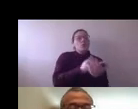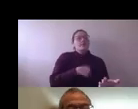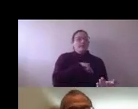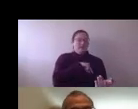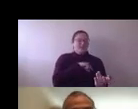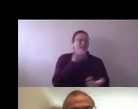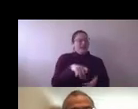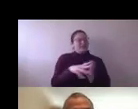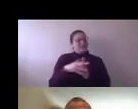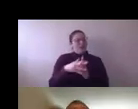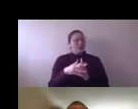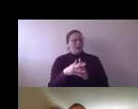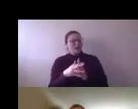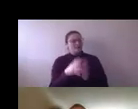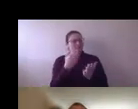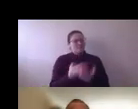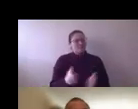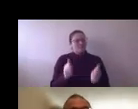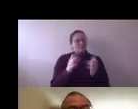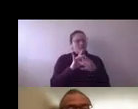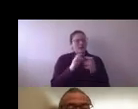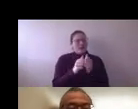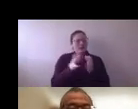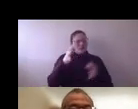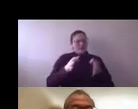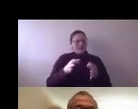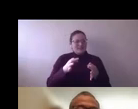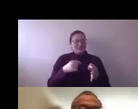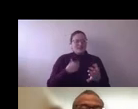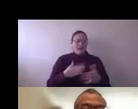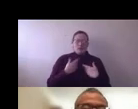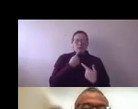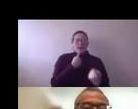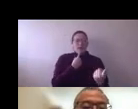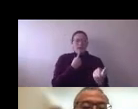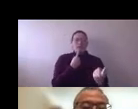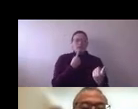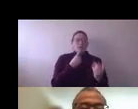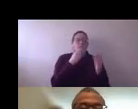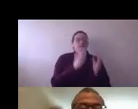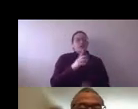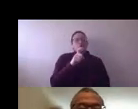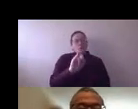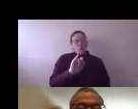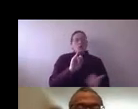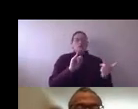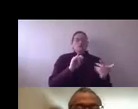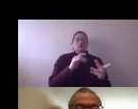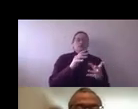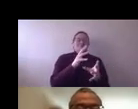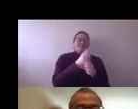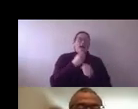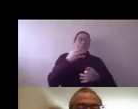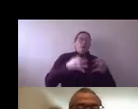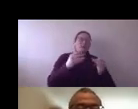the American principle of justice. I'm glad to see that Professor Hu received a measure of